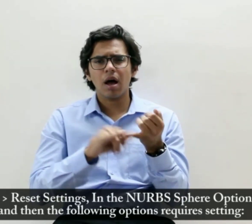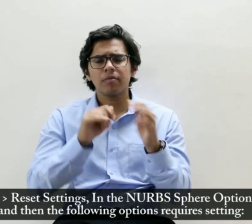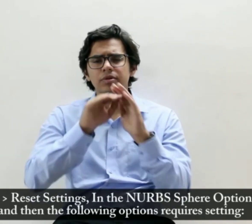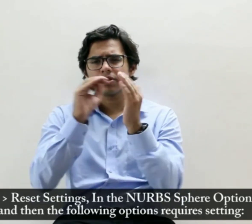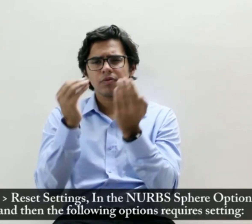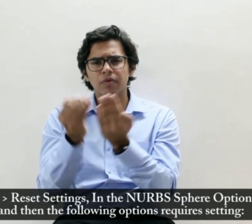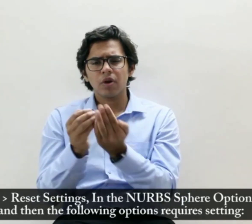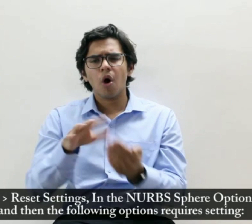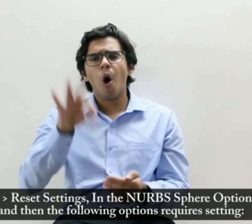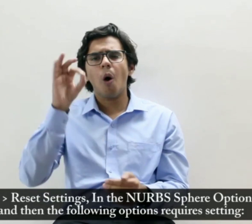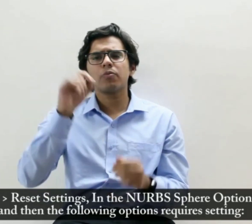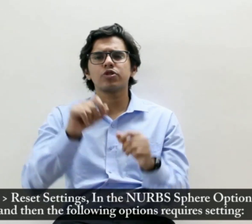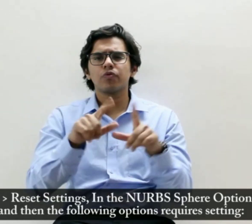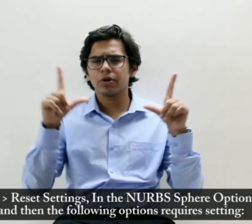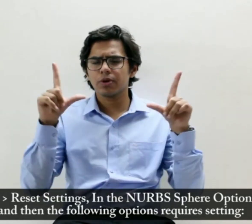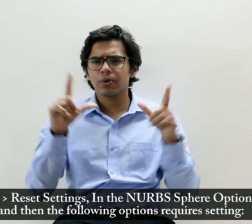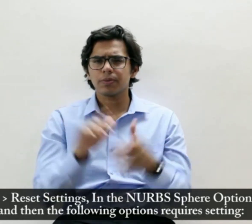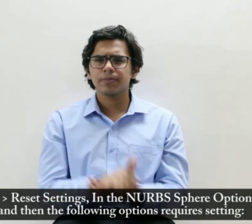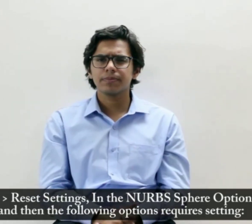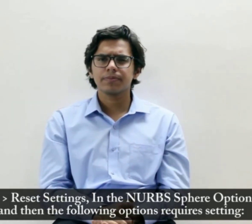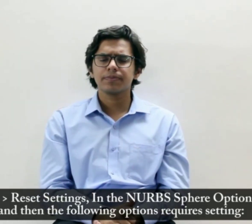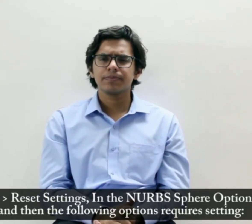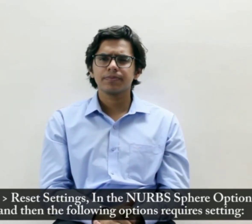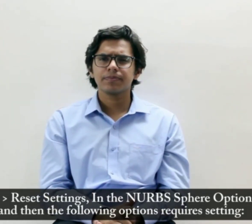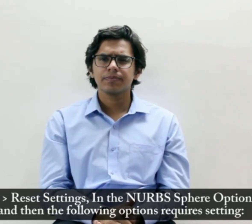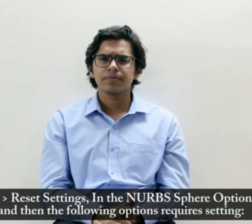options requires setting.